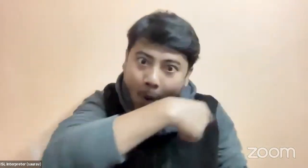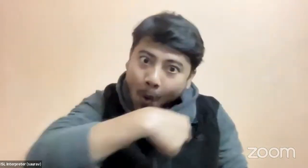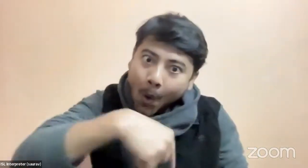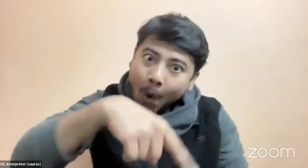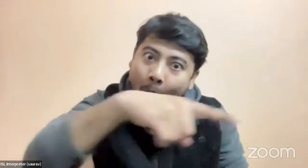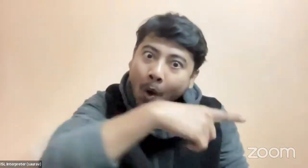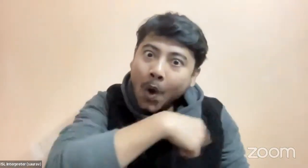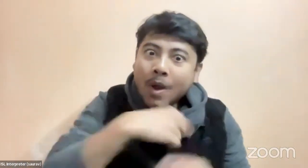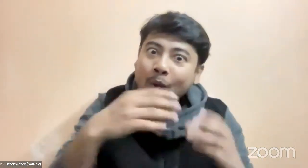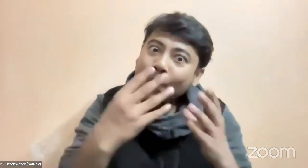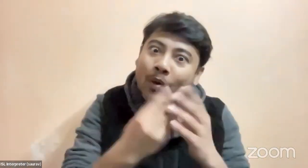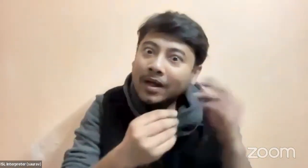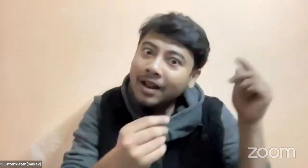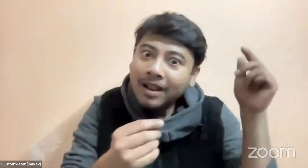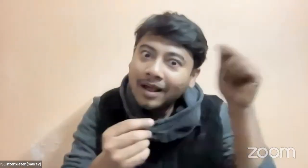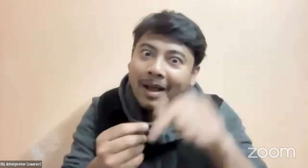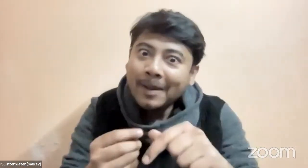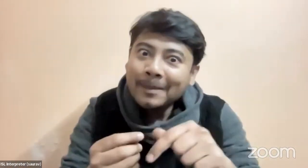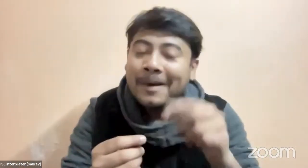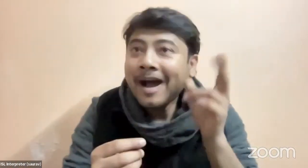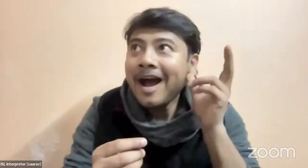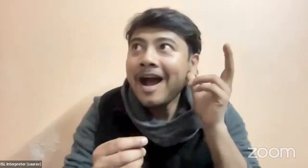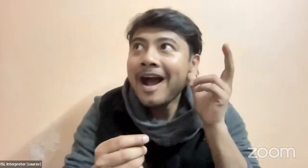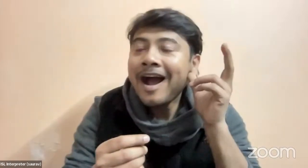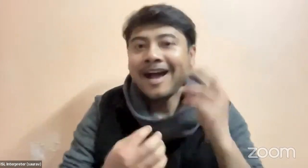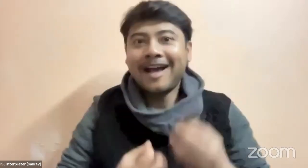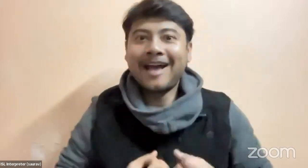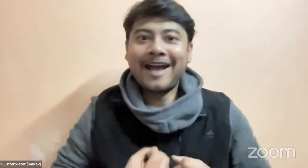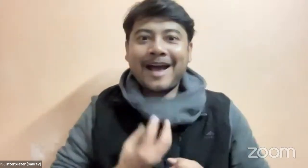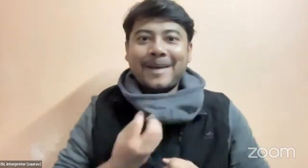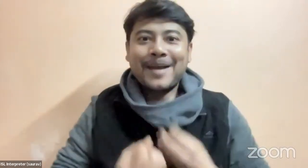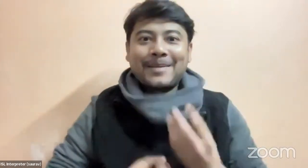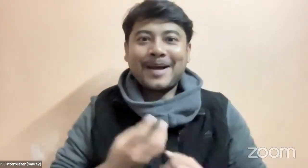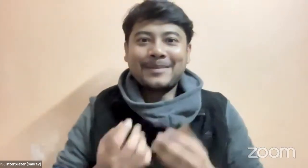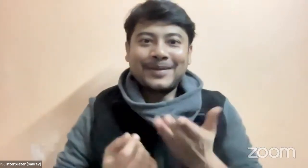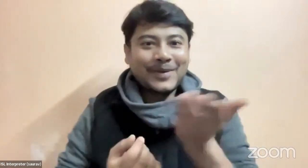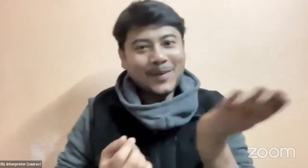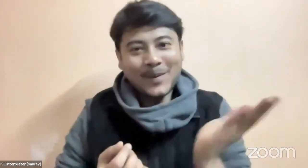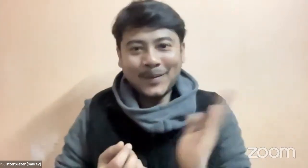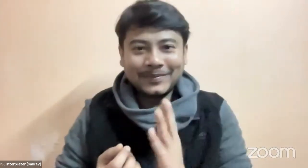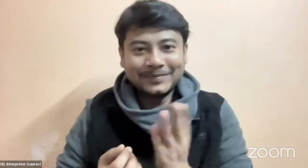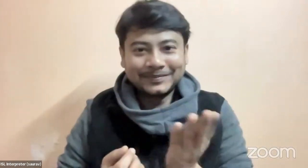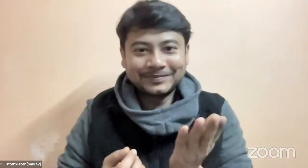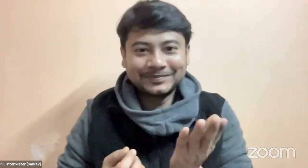So all of them, they also come and take part in Lord Chaitanya's Leela.